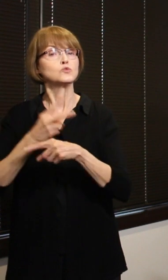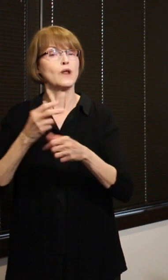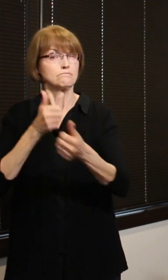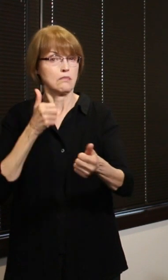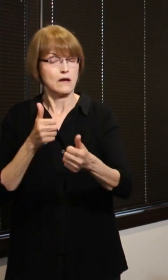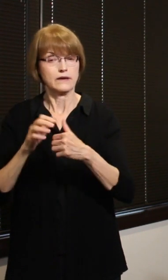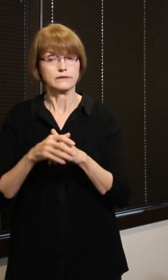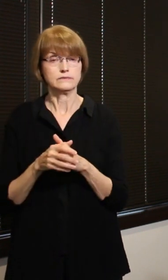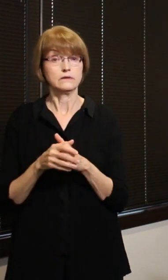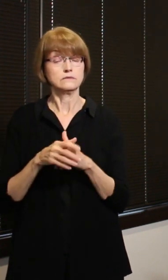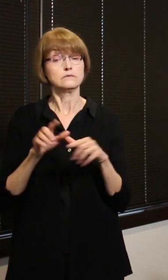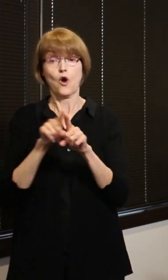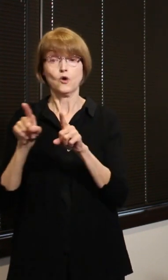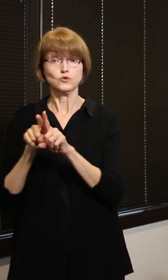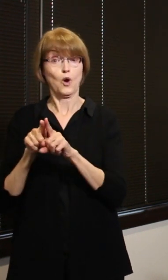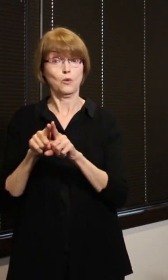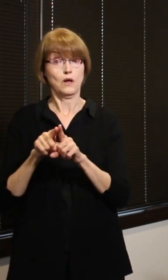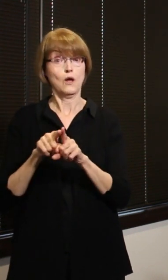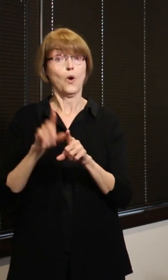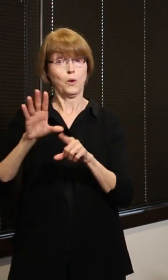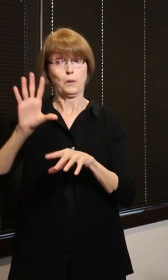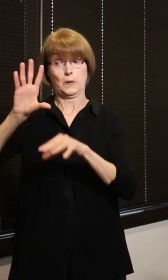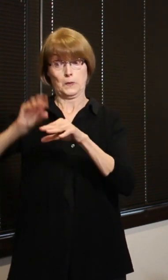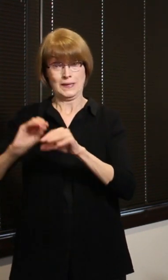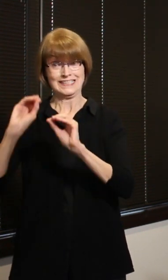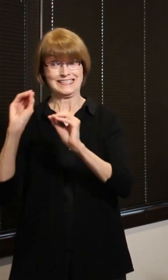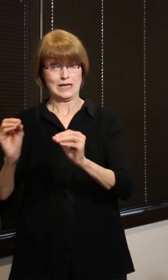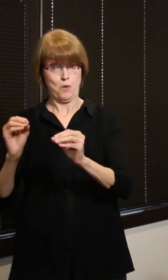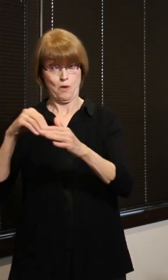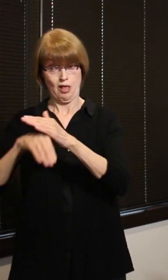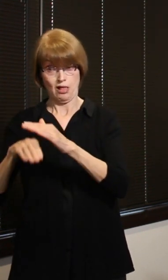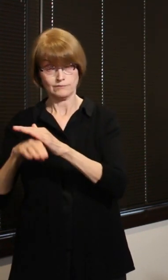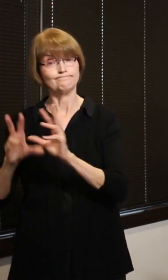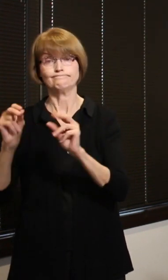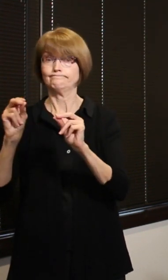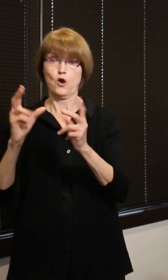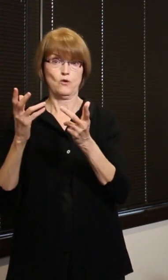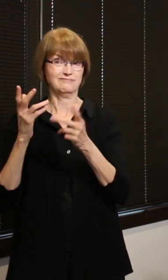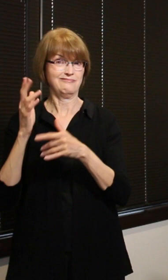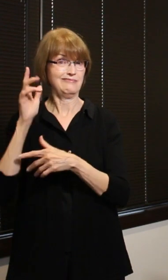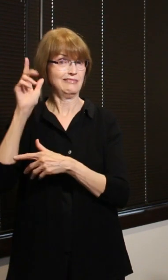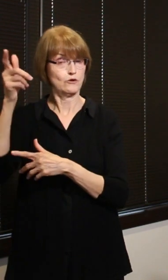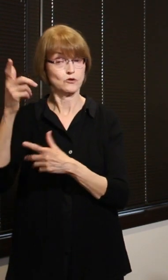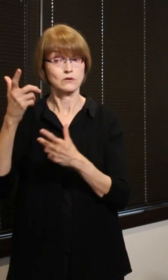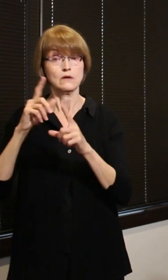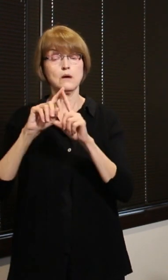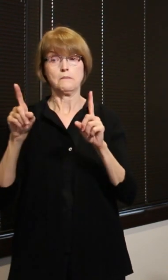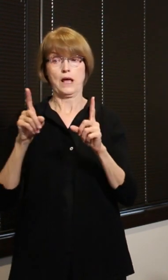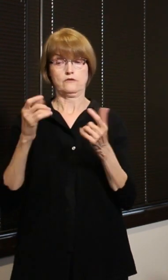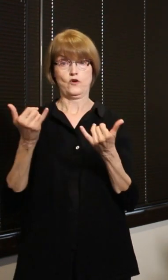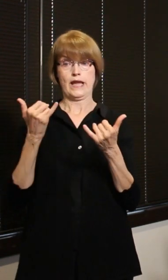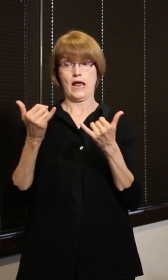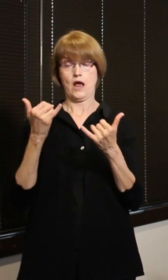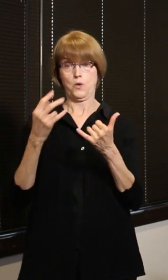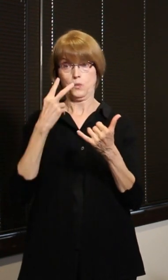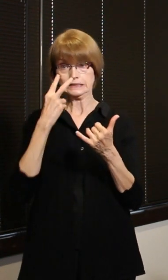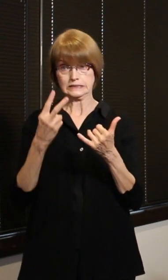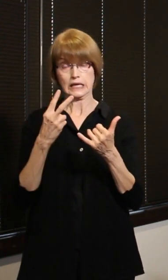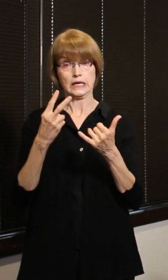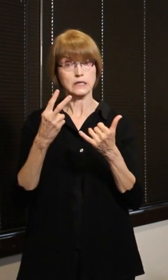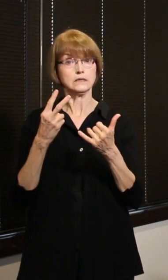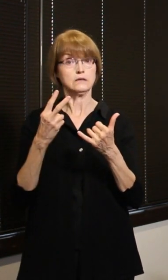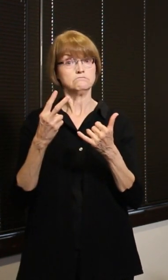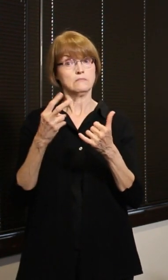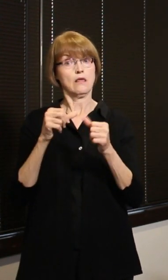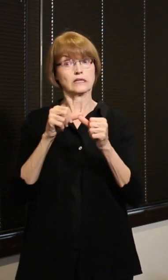before, we know that we won't be at zero for quite some time. However, we become concerned when we see these upticks in admissions consistently over